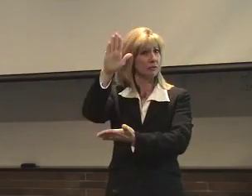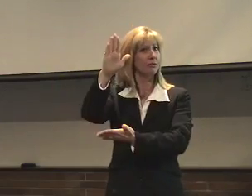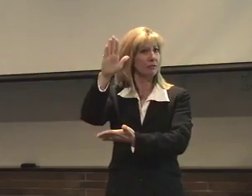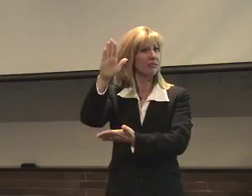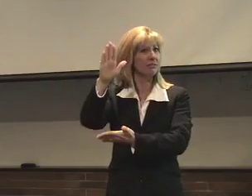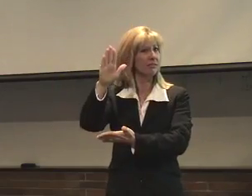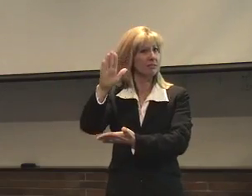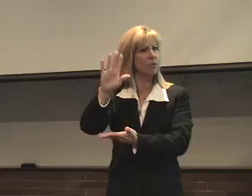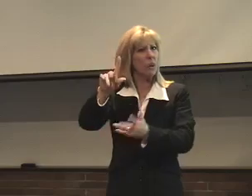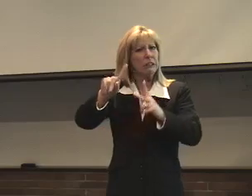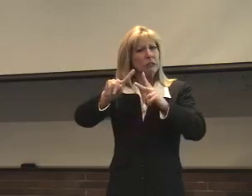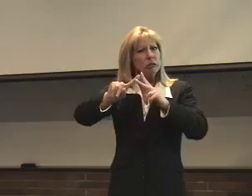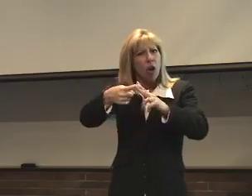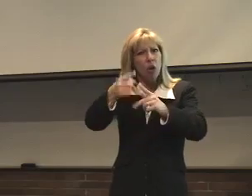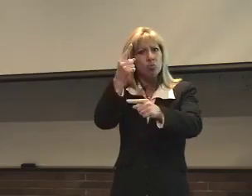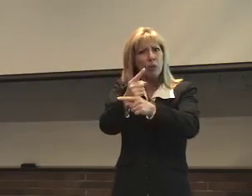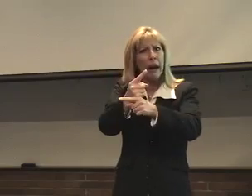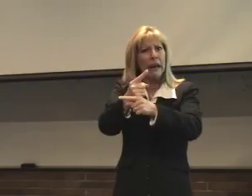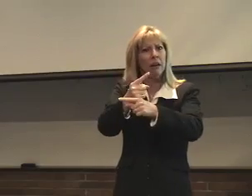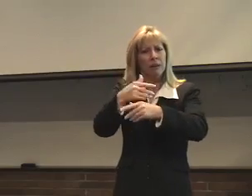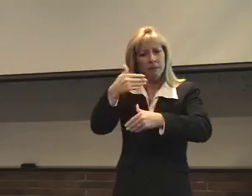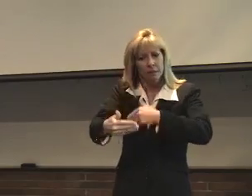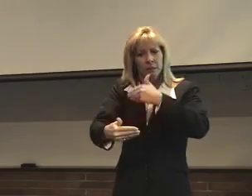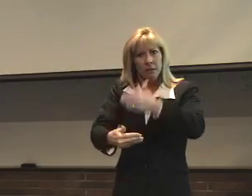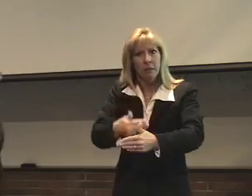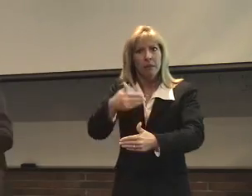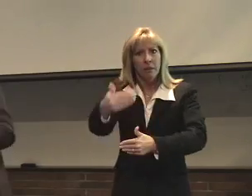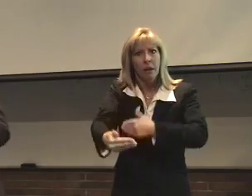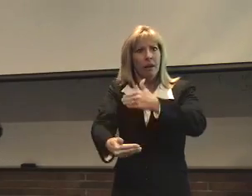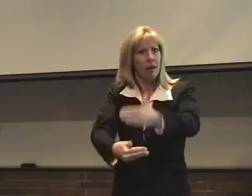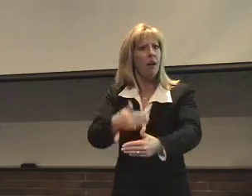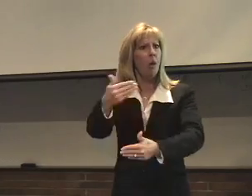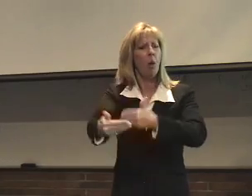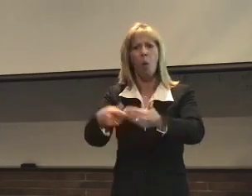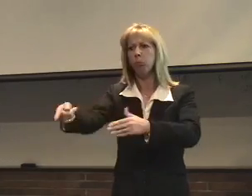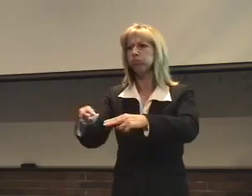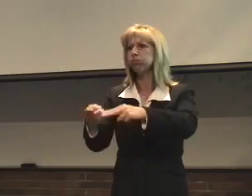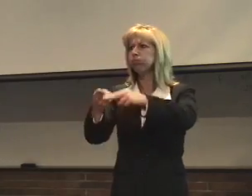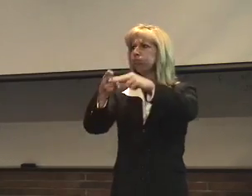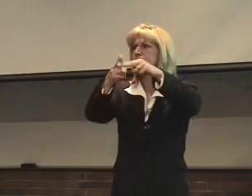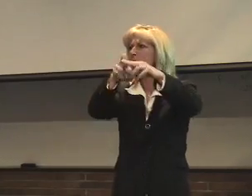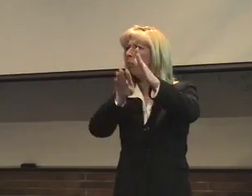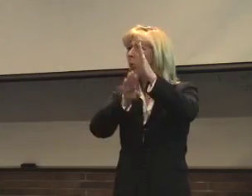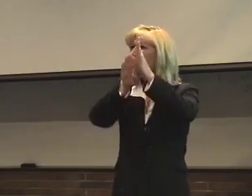pushing. And there's no reason we can't get kids there.